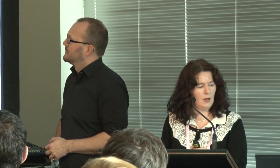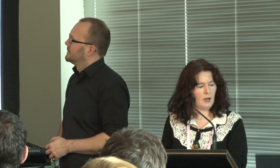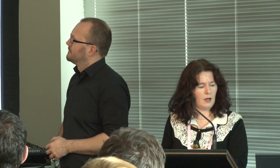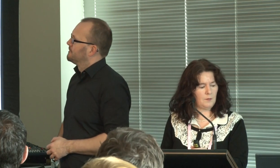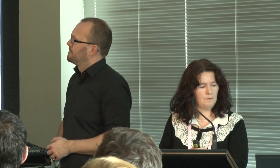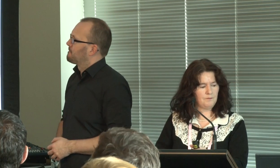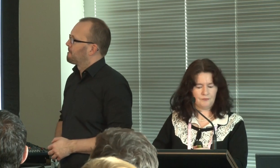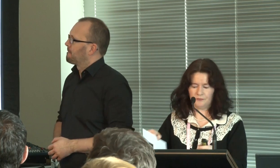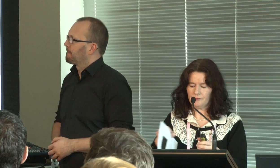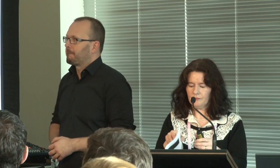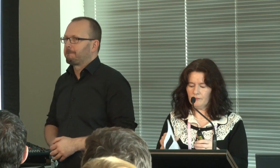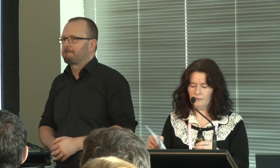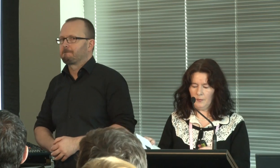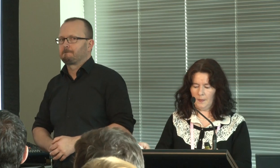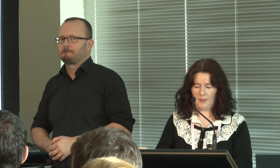one.